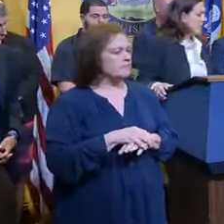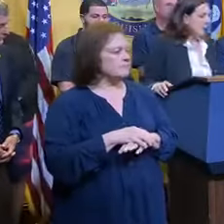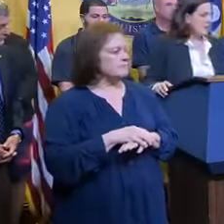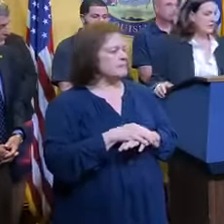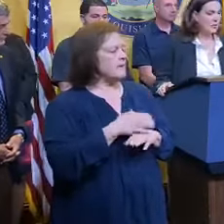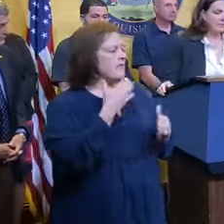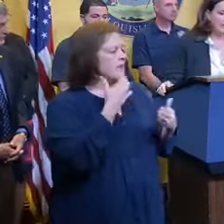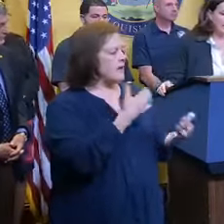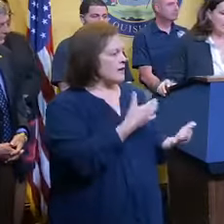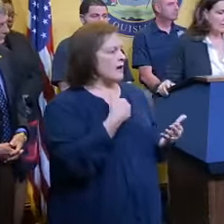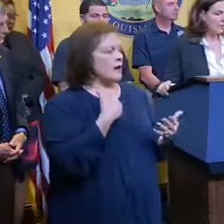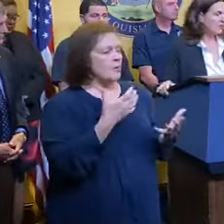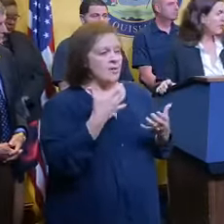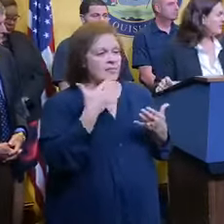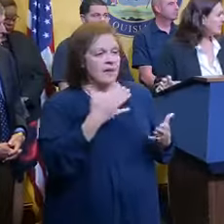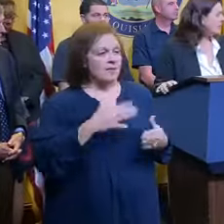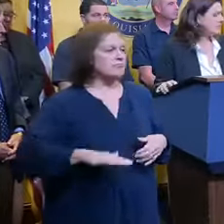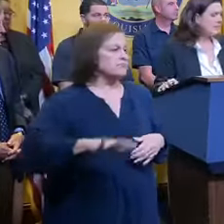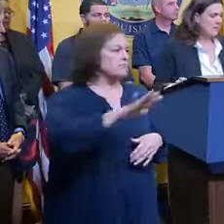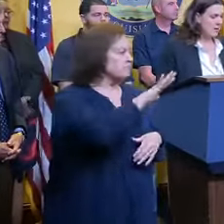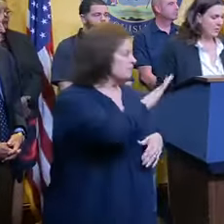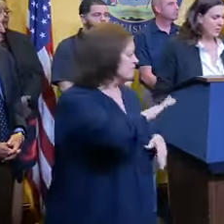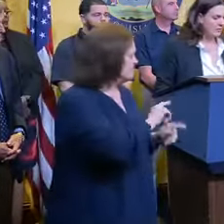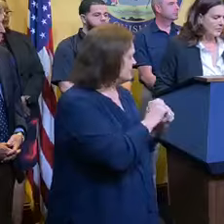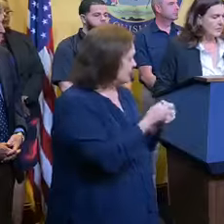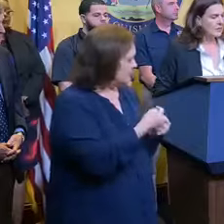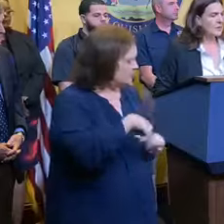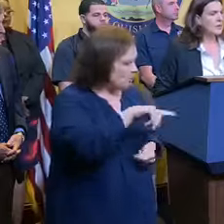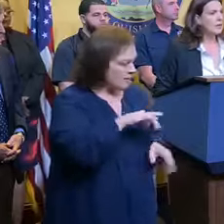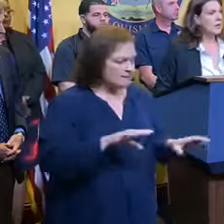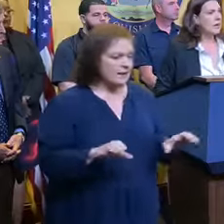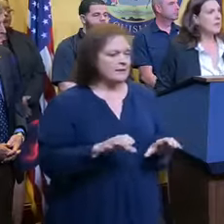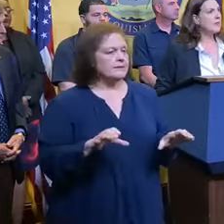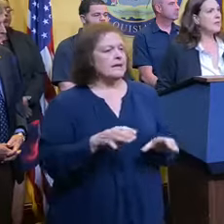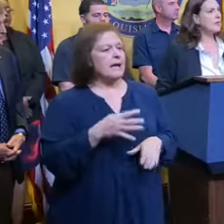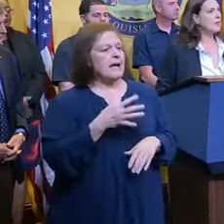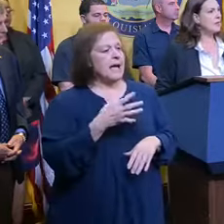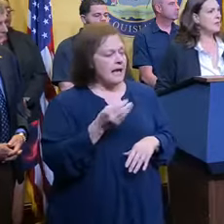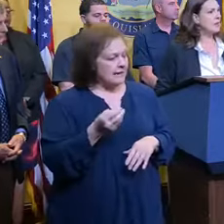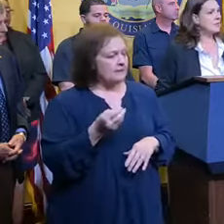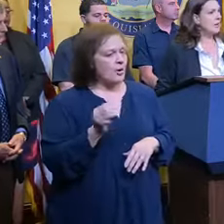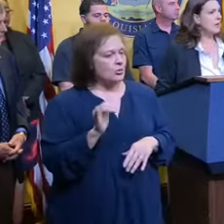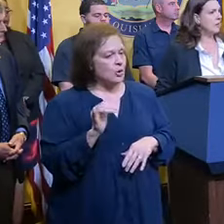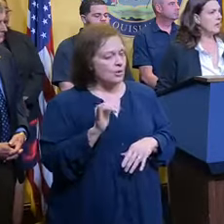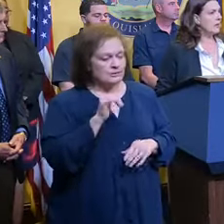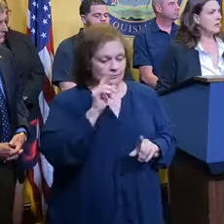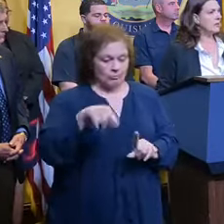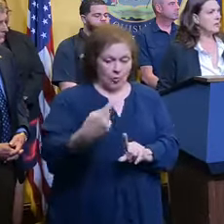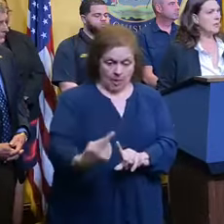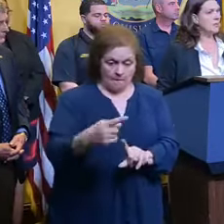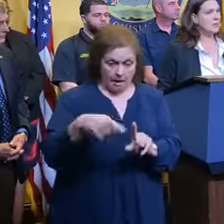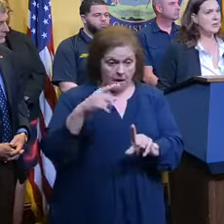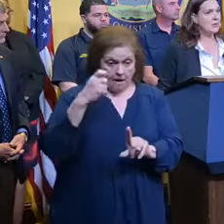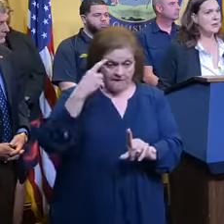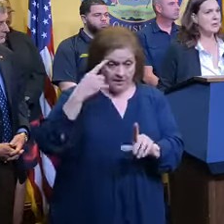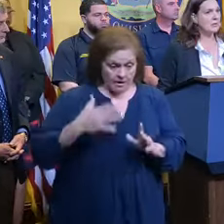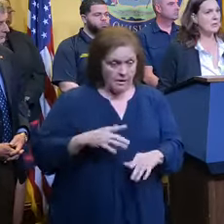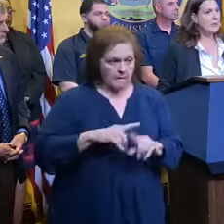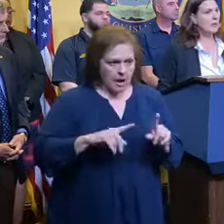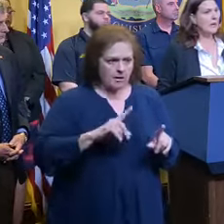Thank you, Mayor, and I just want to thank your entire team for the amount of work that's being done. And with that, though, it isn't just about government, it's also about